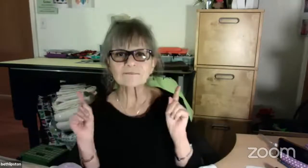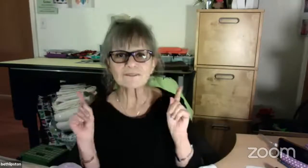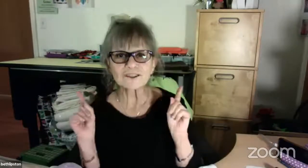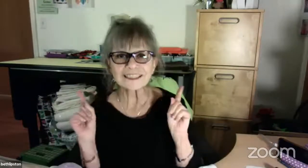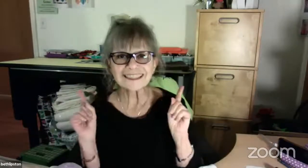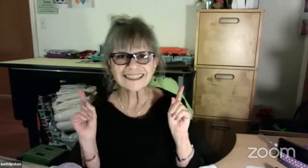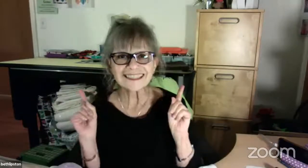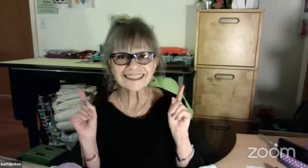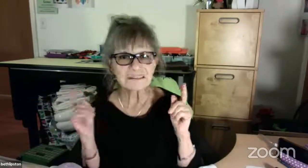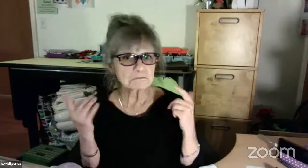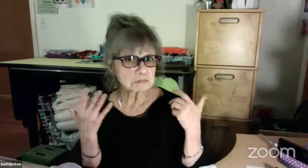learned speech differently